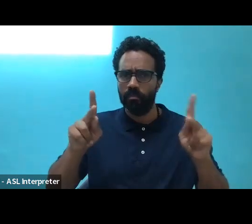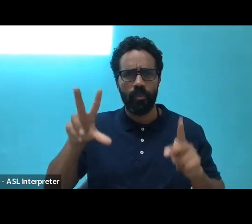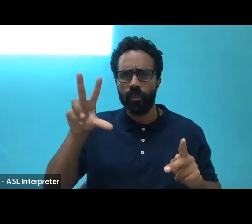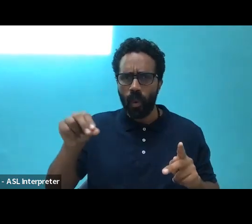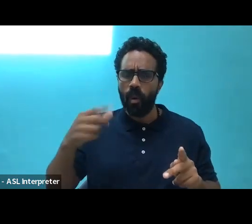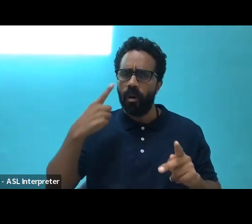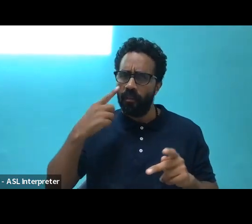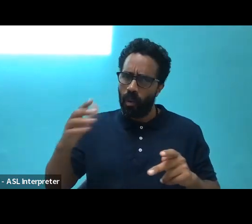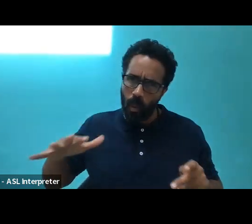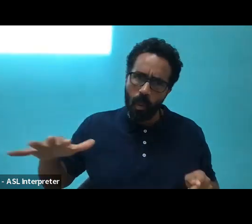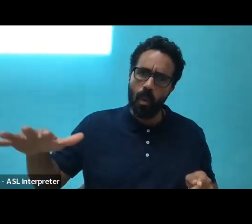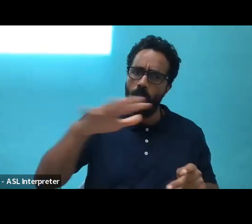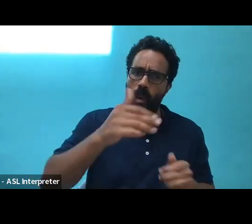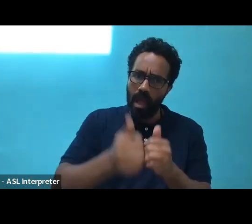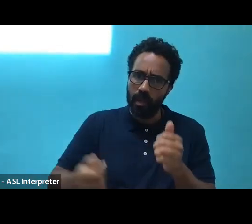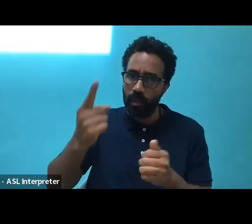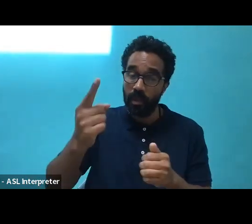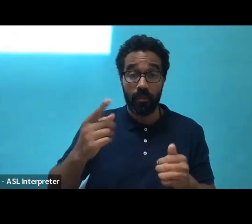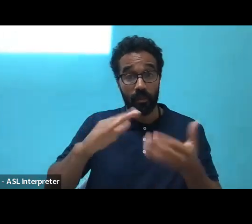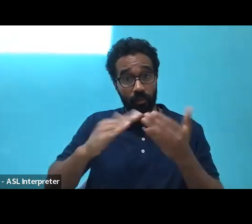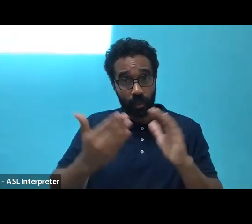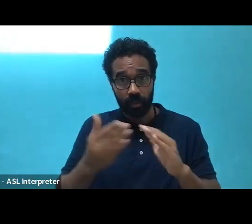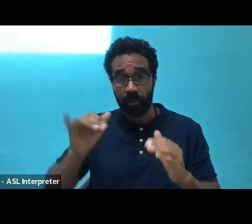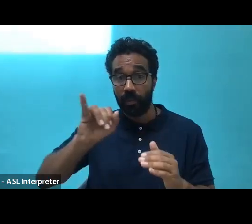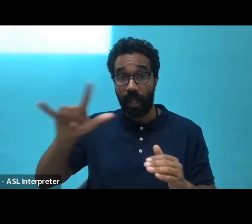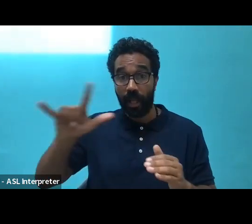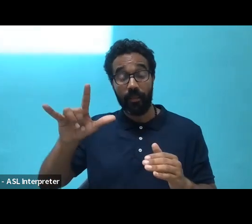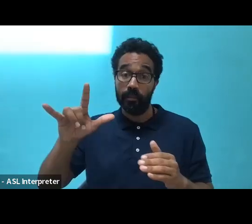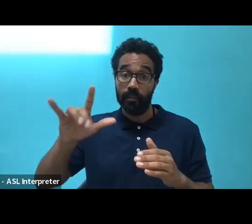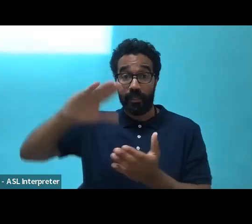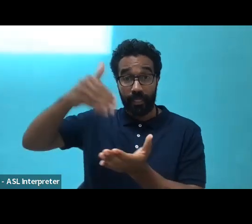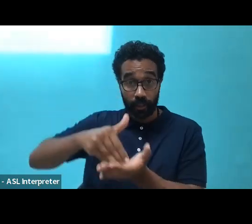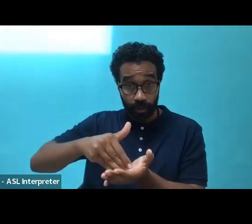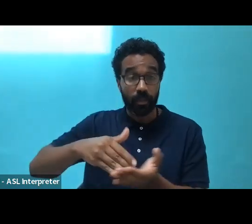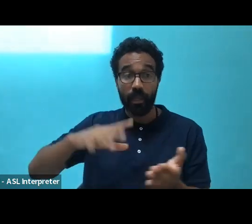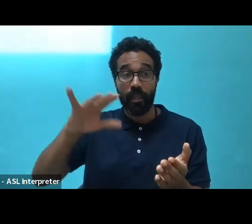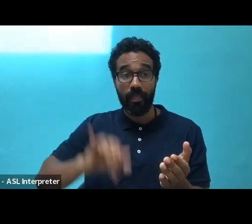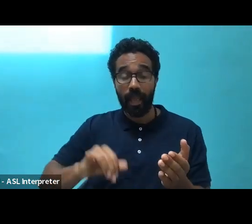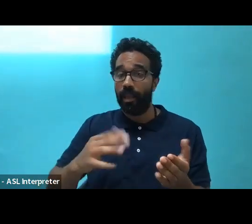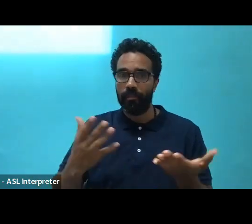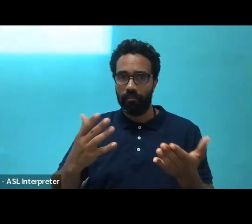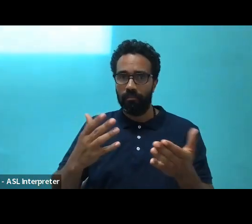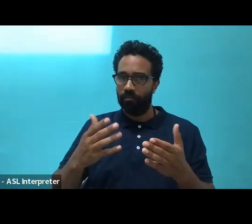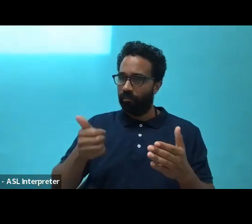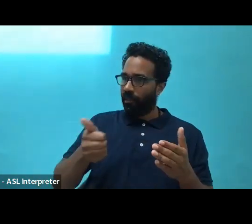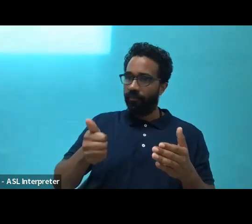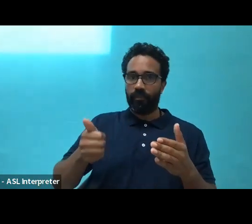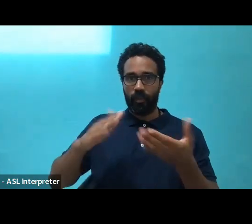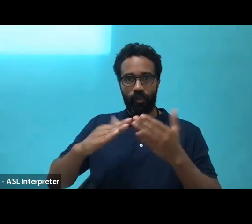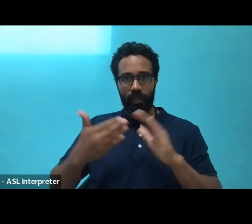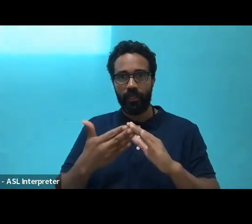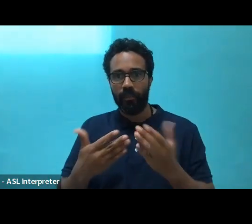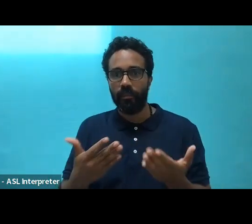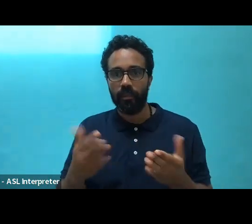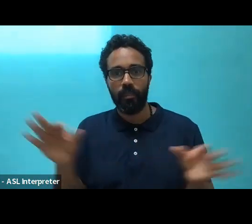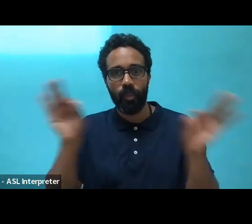community. Independent living centers by definition are community. And again, just to build upon some of the points